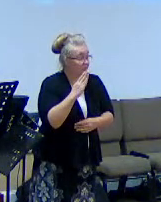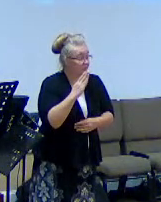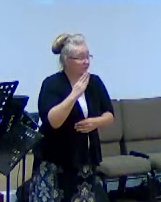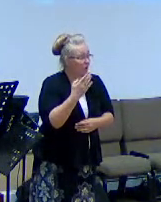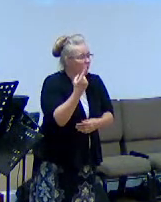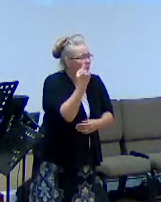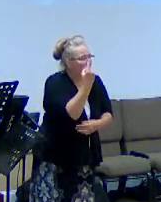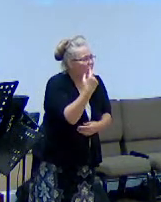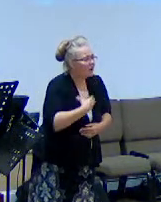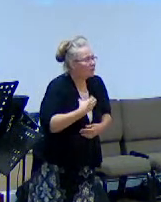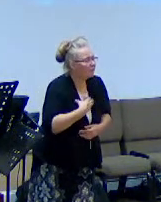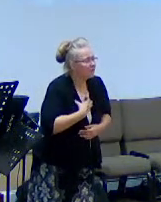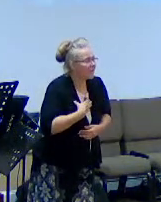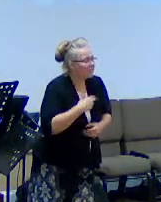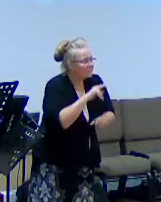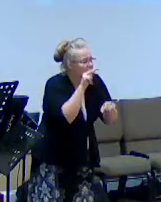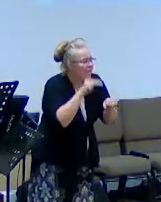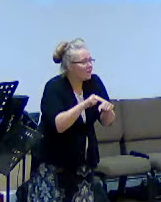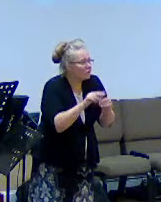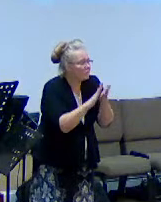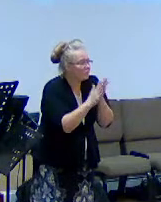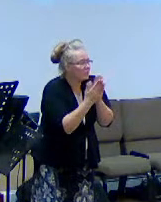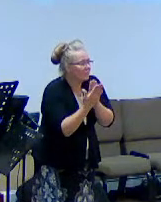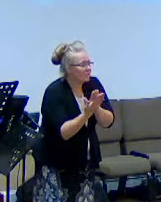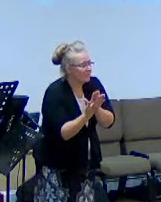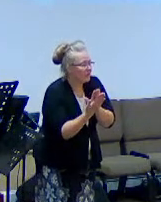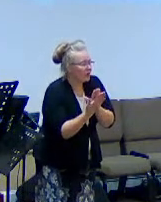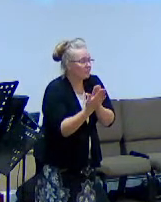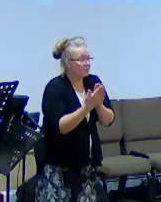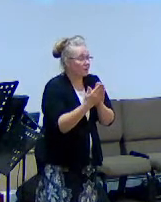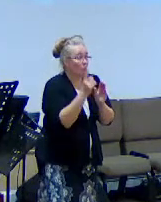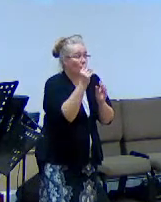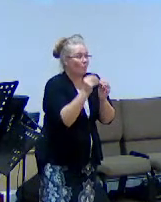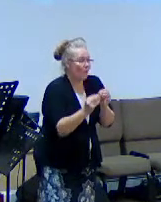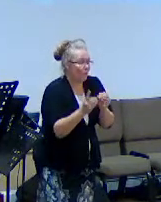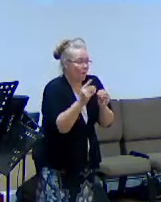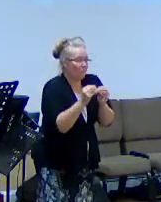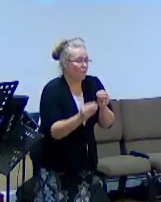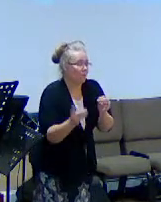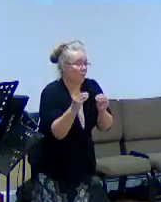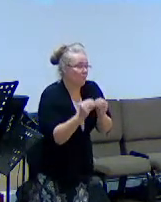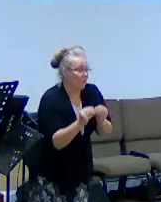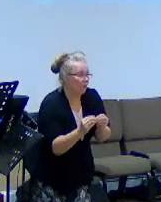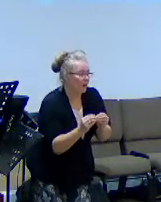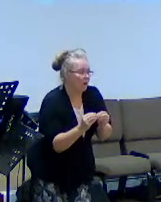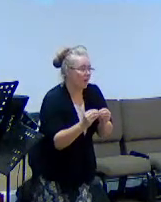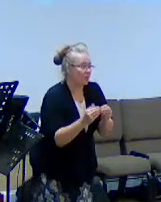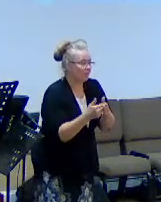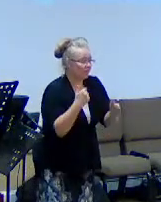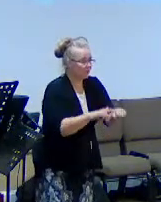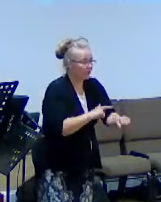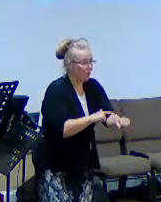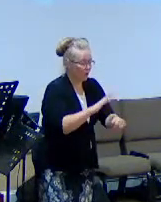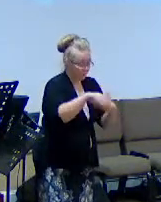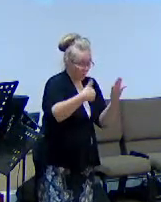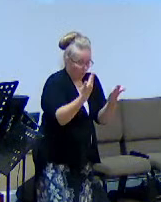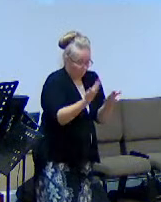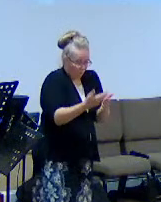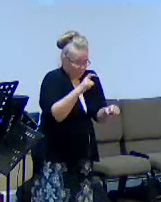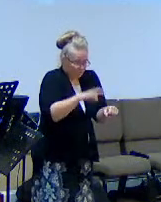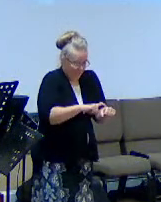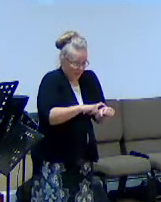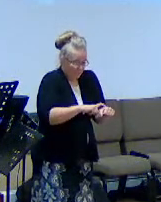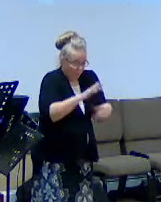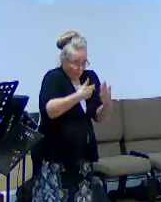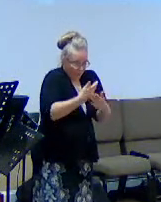One complaint naturally begins to begat another, and then another. And before long, the whole camp is negativity, because